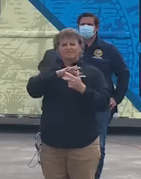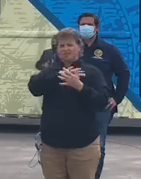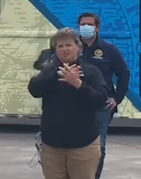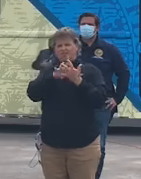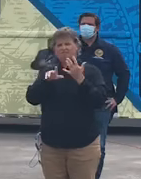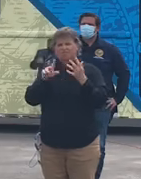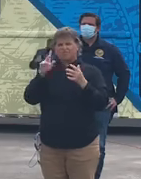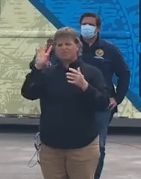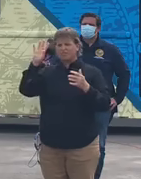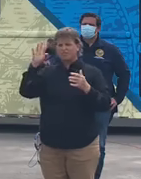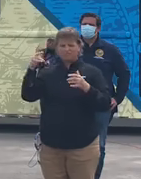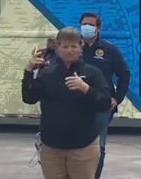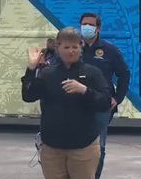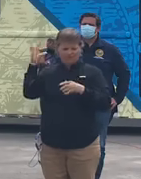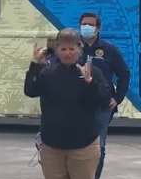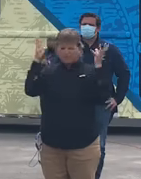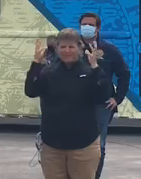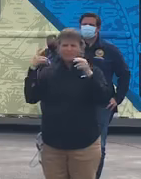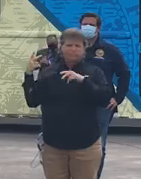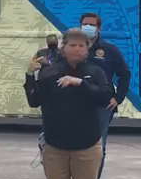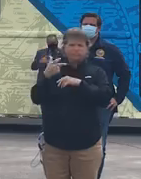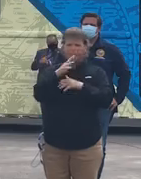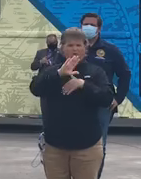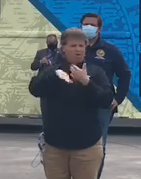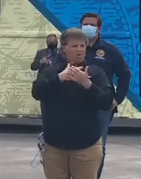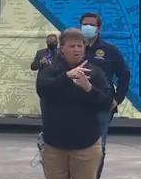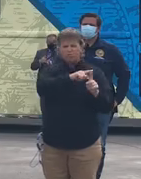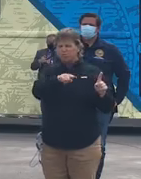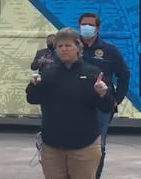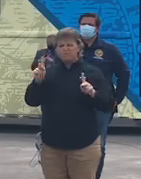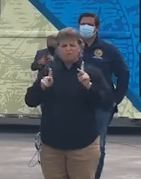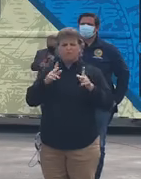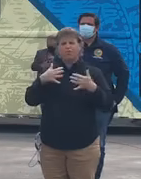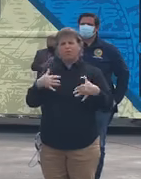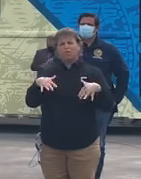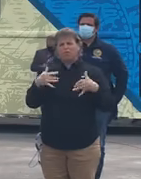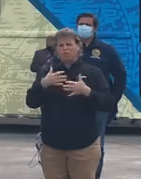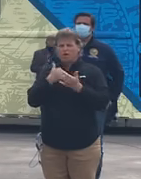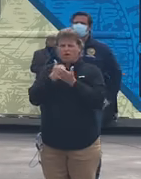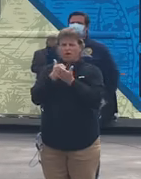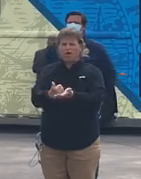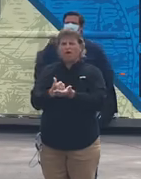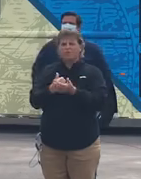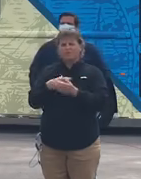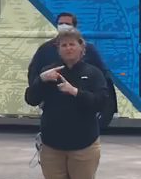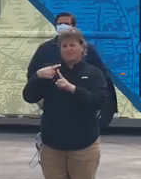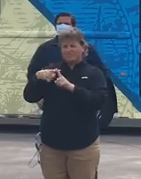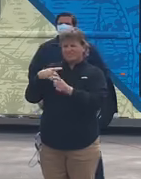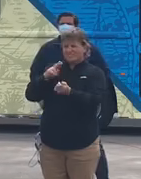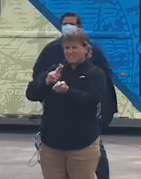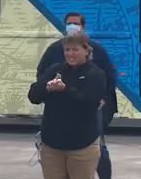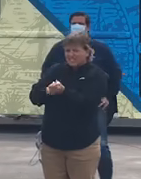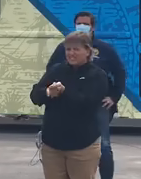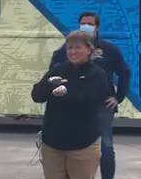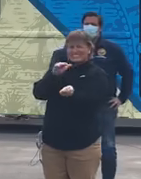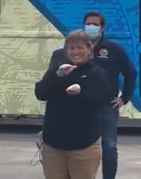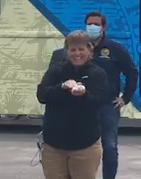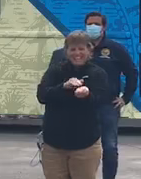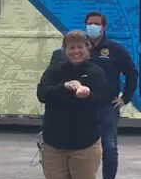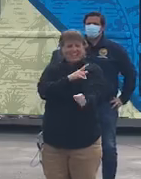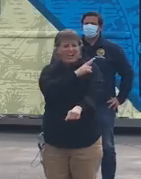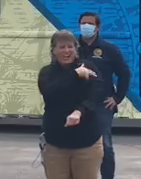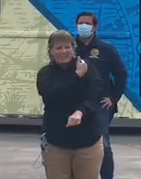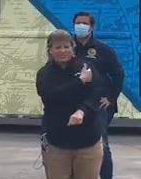around the county and around the state. I also want to thank all of the nurses, doctors, hospital workers, and all of the